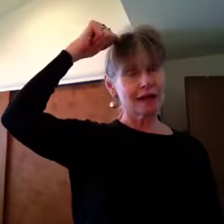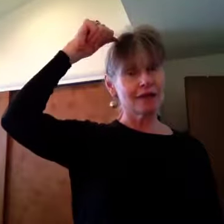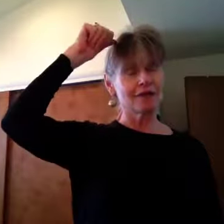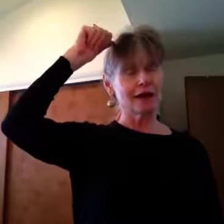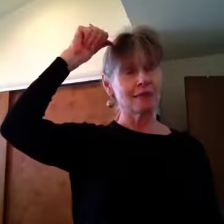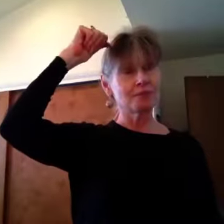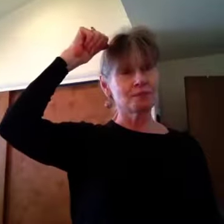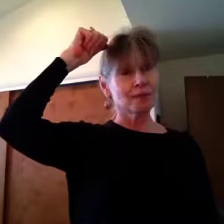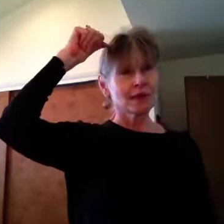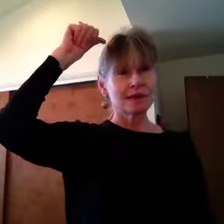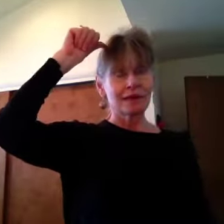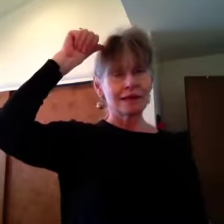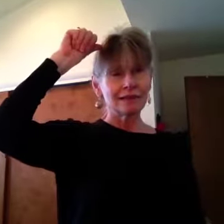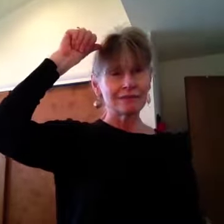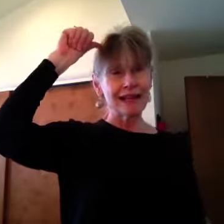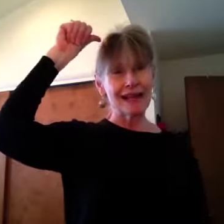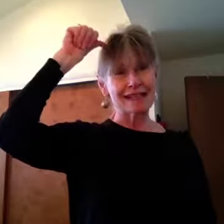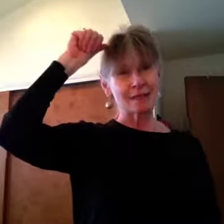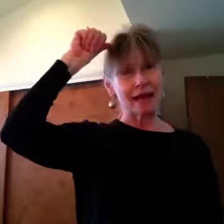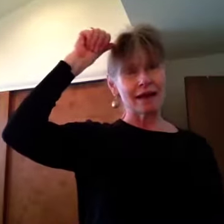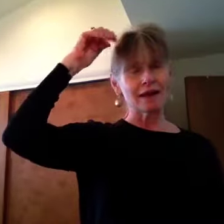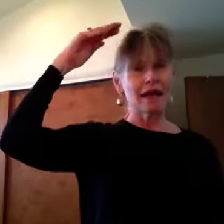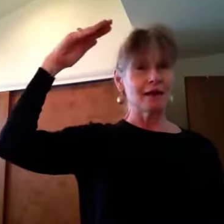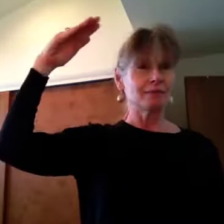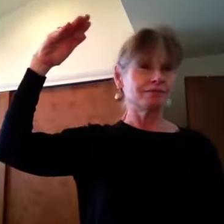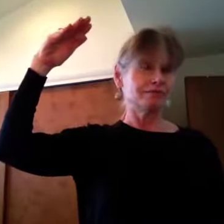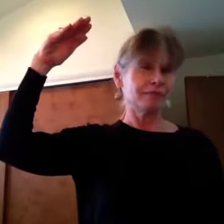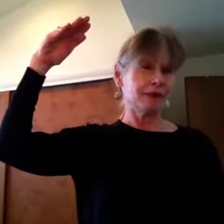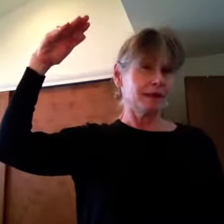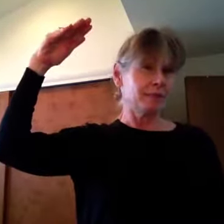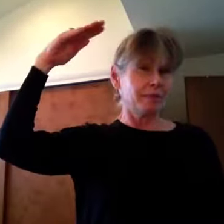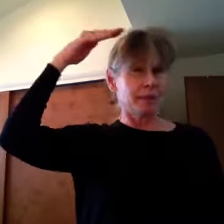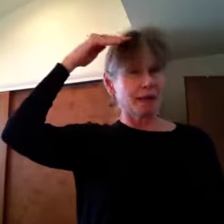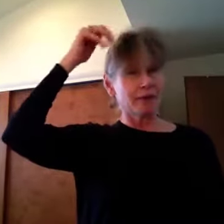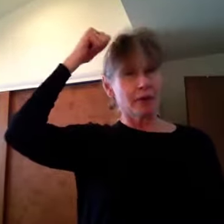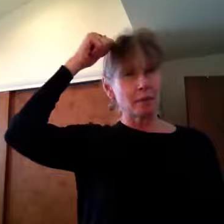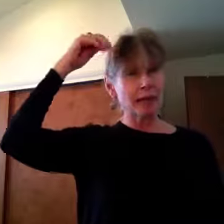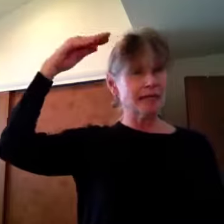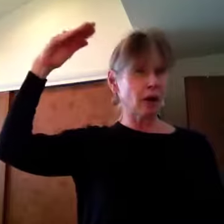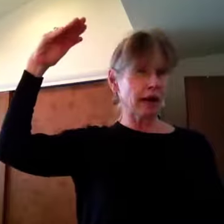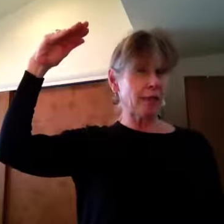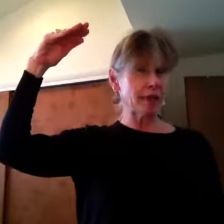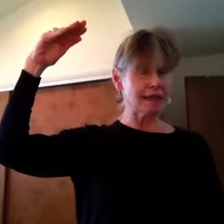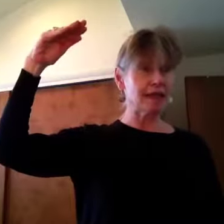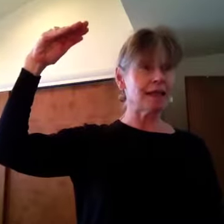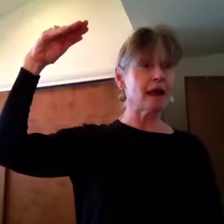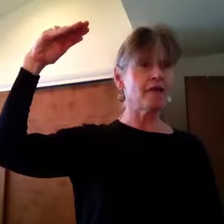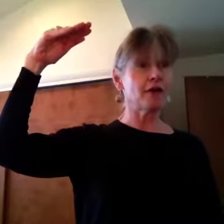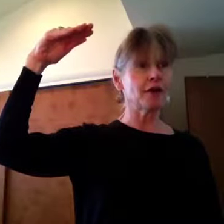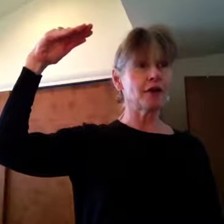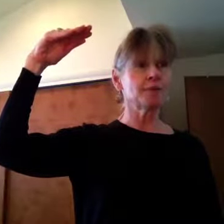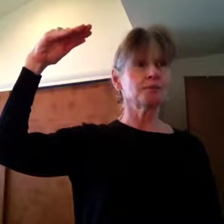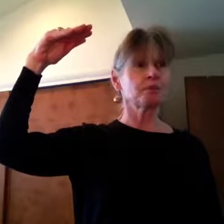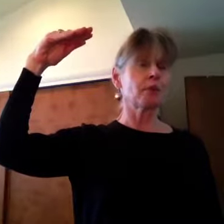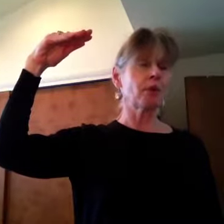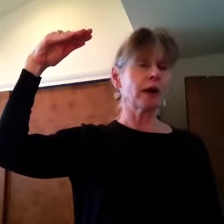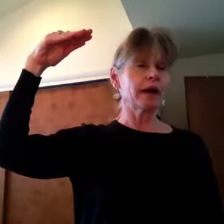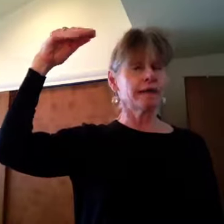of, I guess, man, and then the bill of a baseball cap extending out further, boy, and